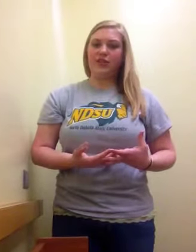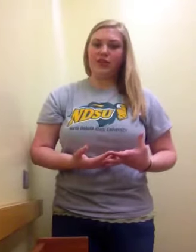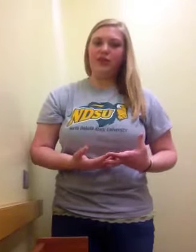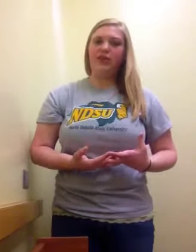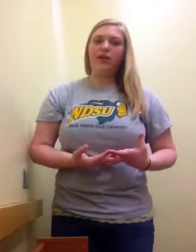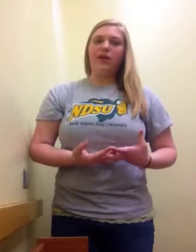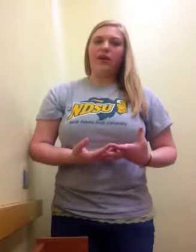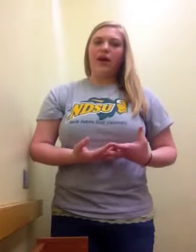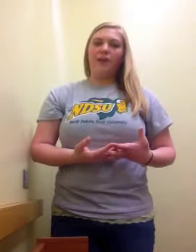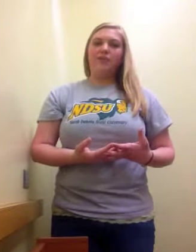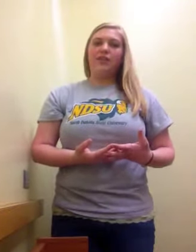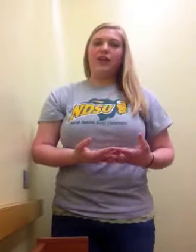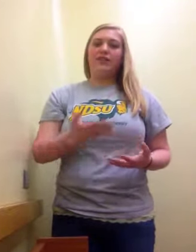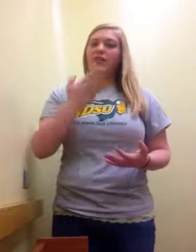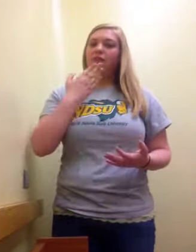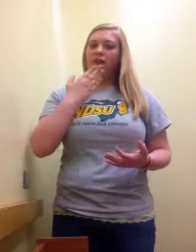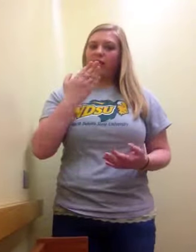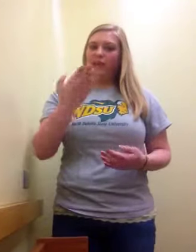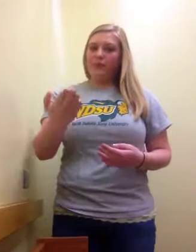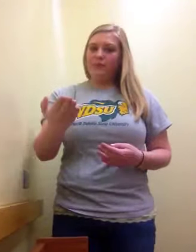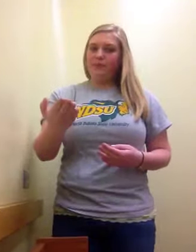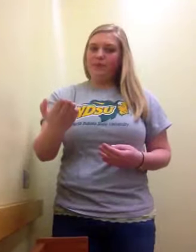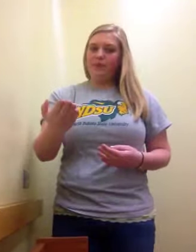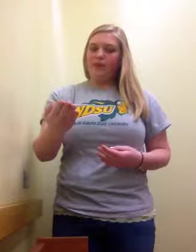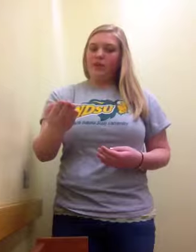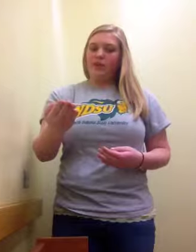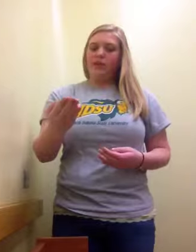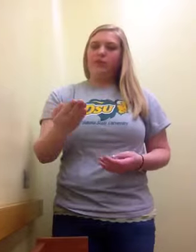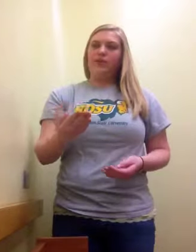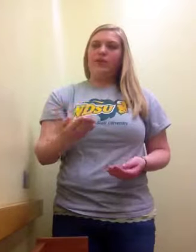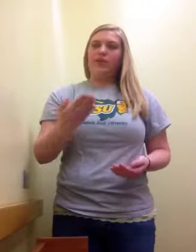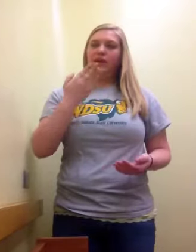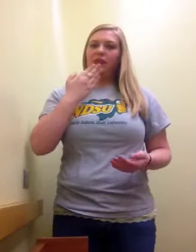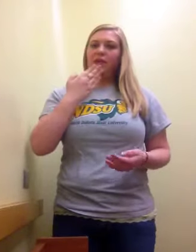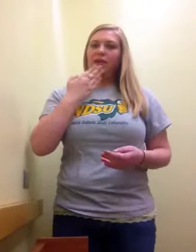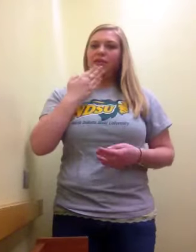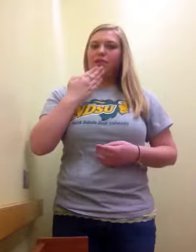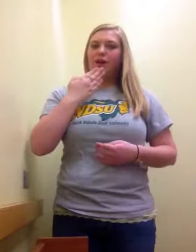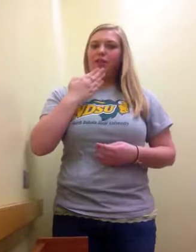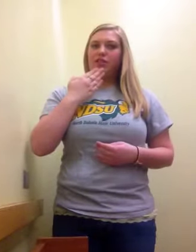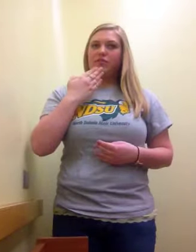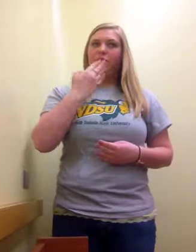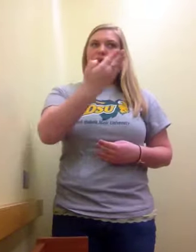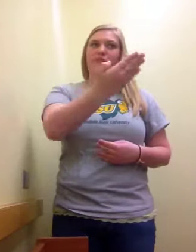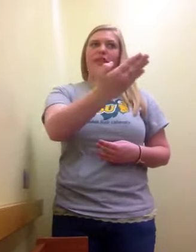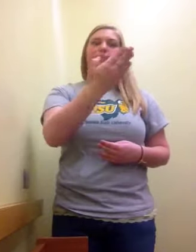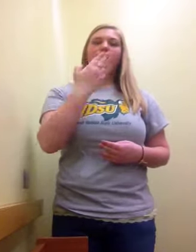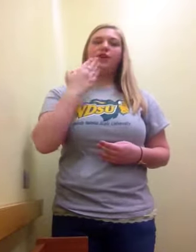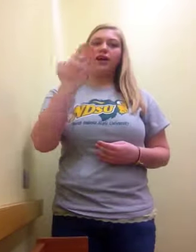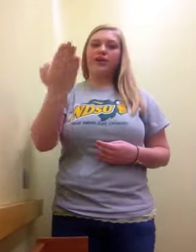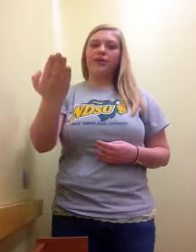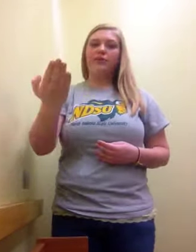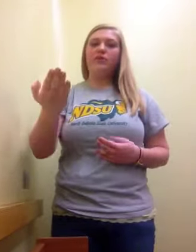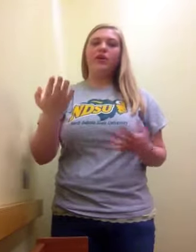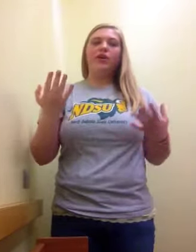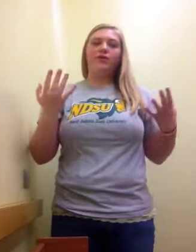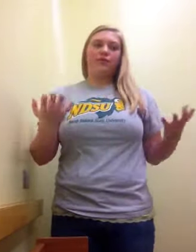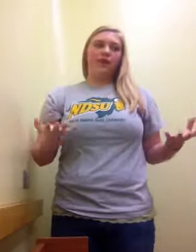you, such as thank you. You take your hand, put it up to your mouth, and just point it at who you're talking to.